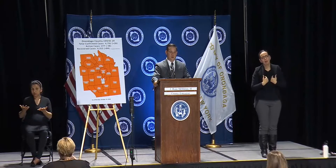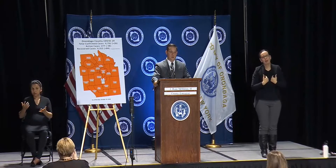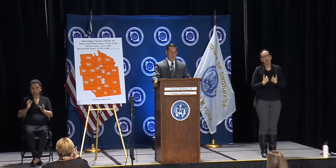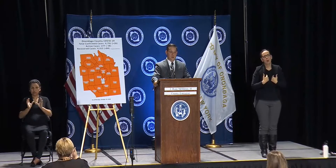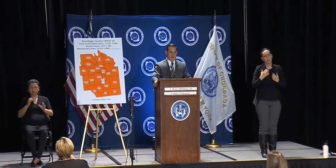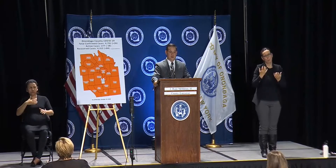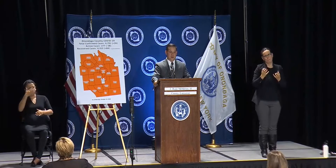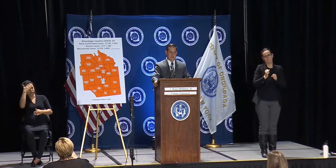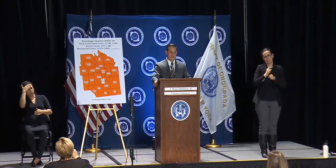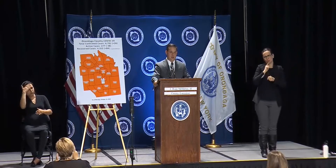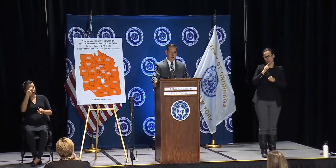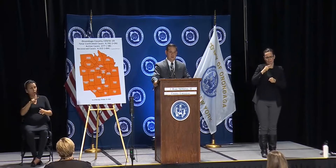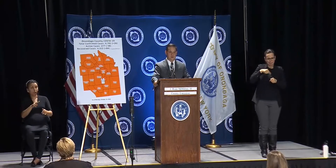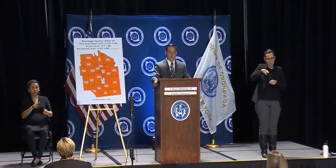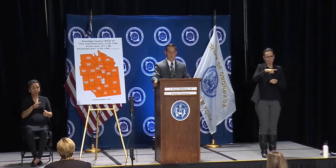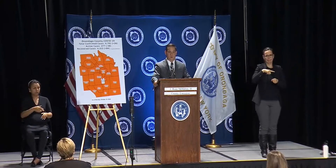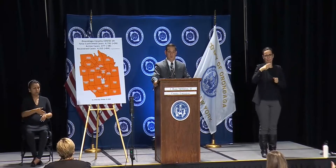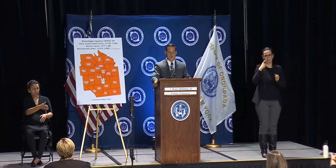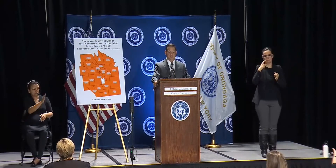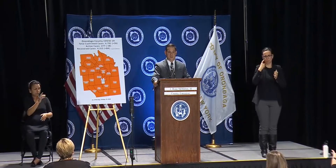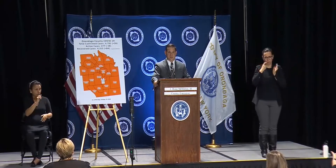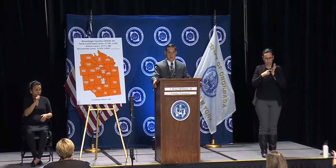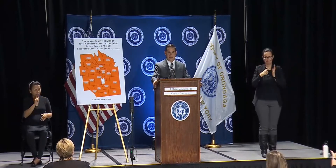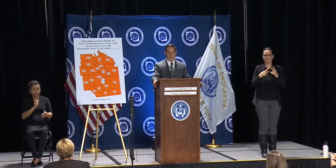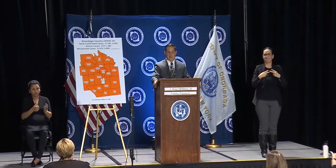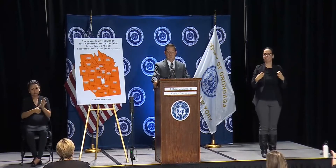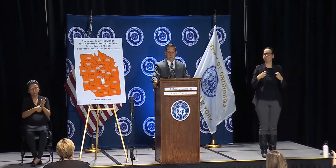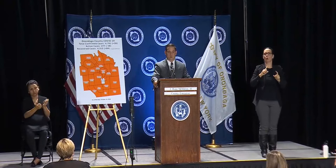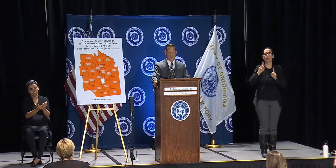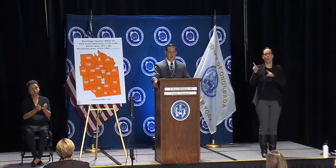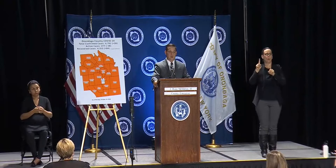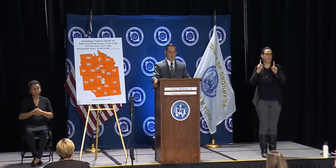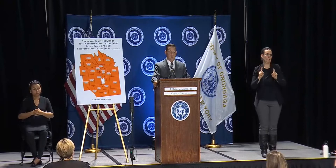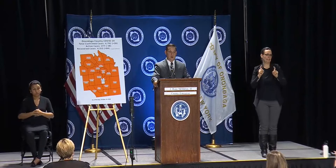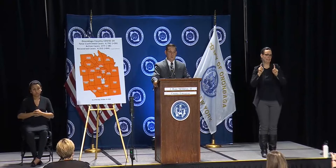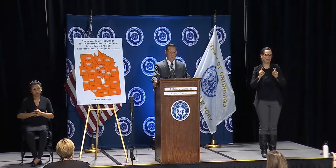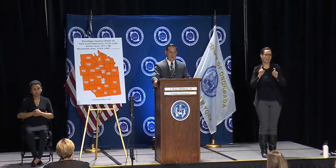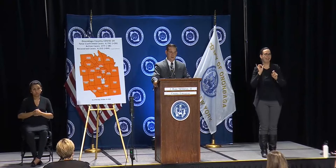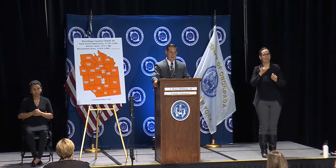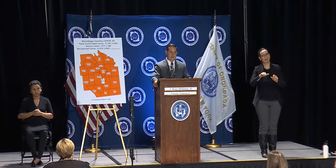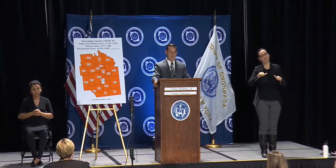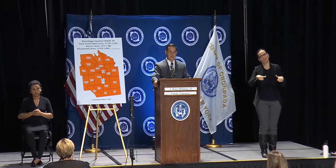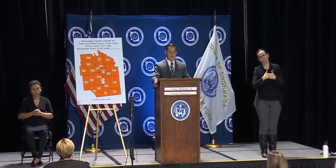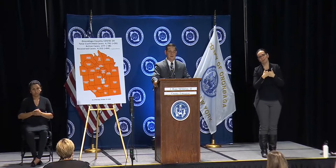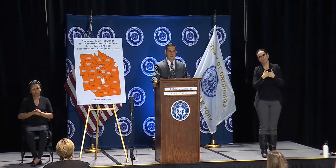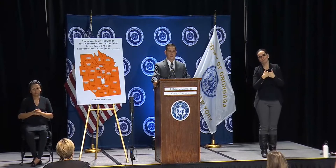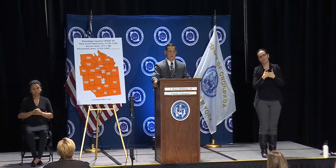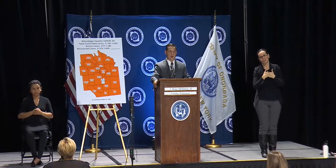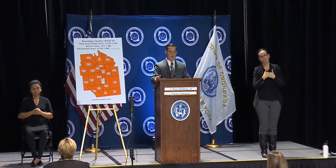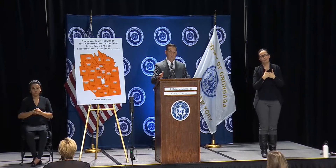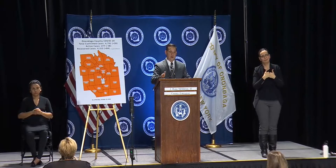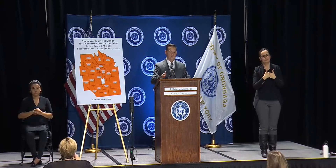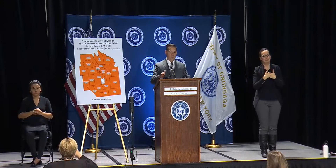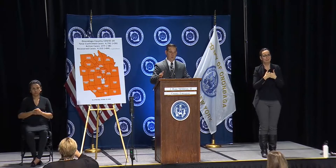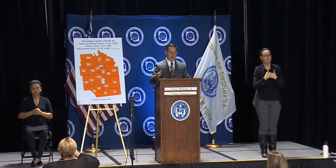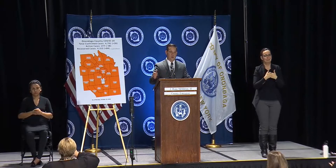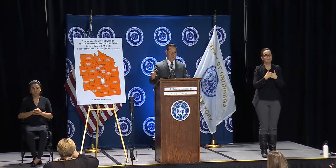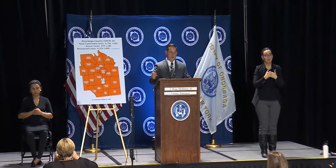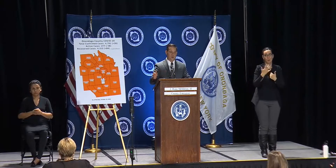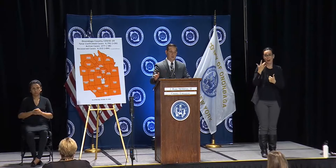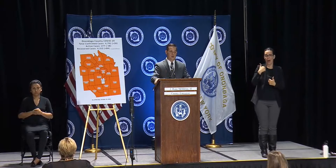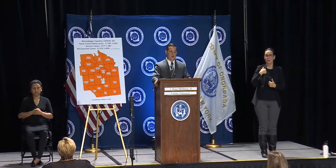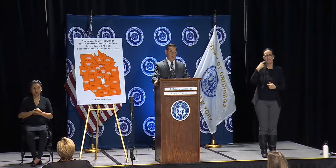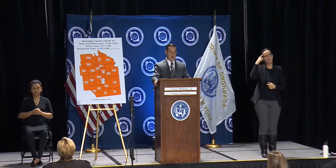present. So I think that's the challenge, is we just need to change our mindset a little bit. We're going to get sick. Now we're going to have to rule